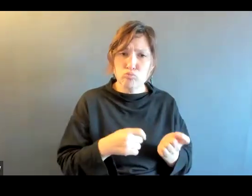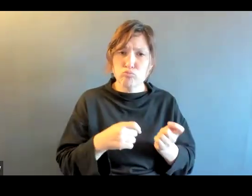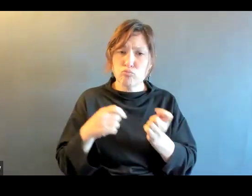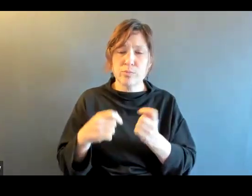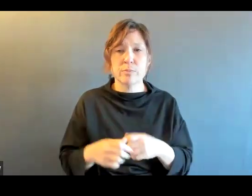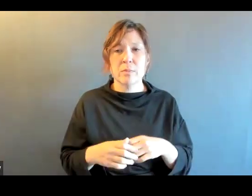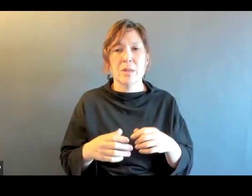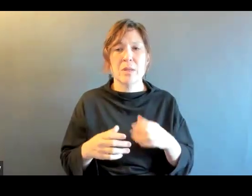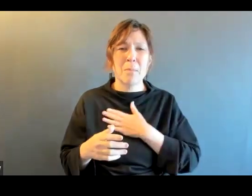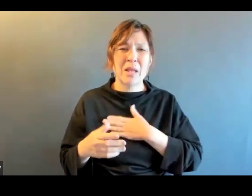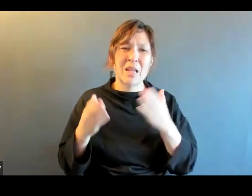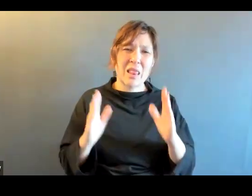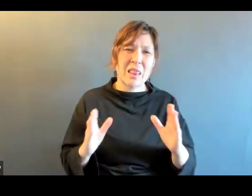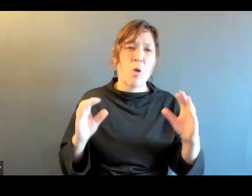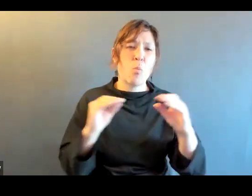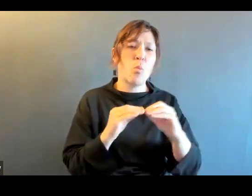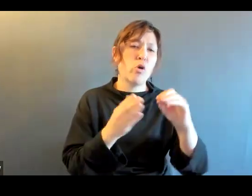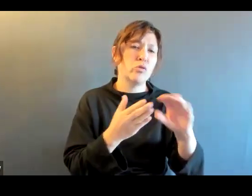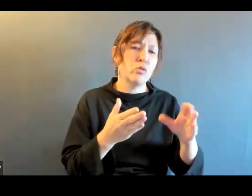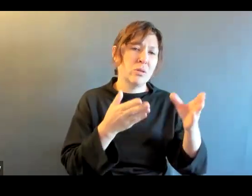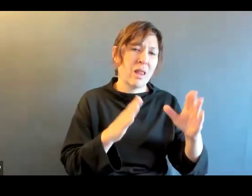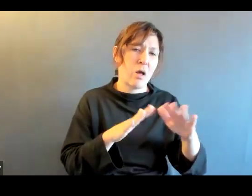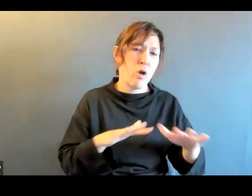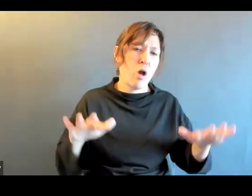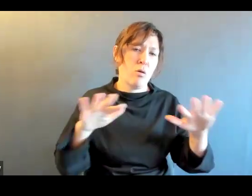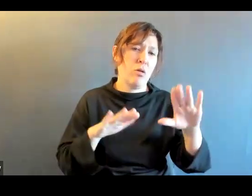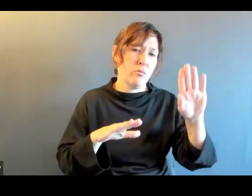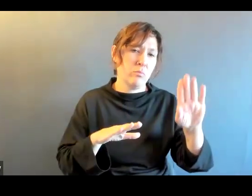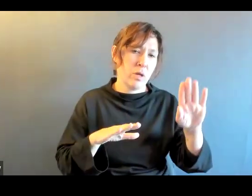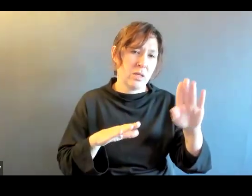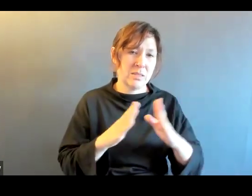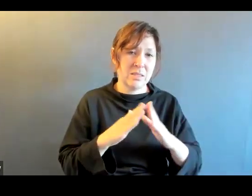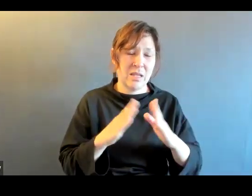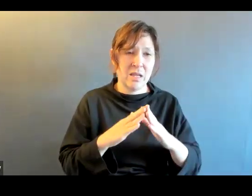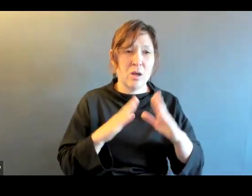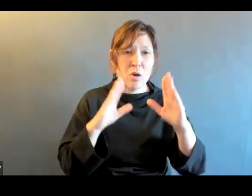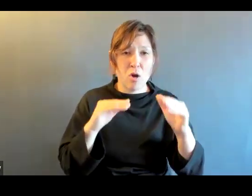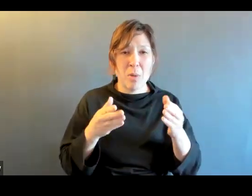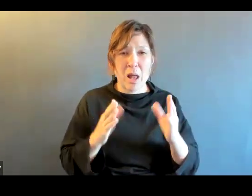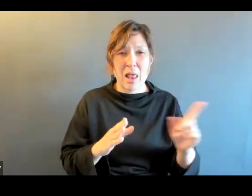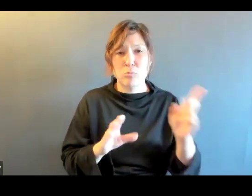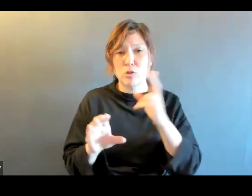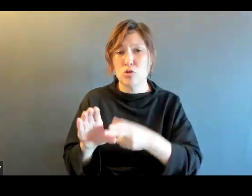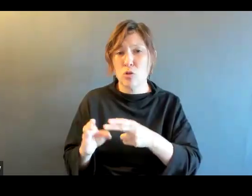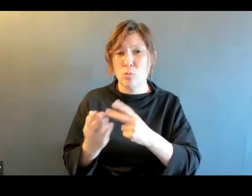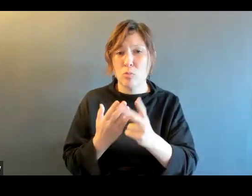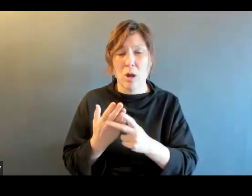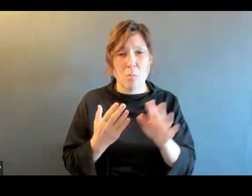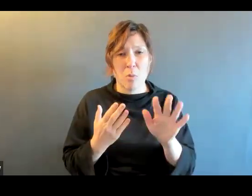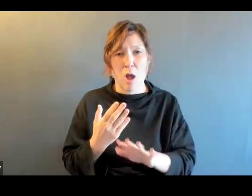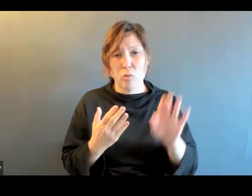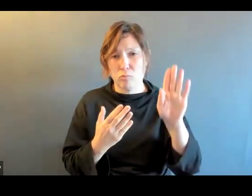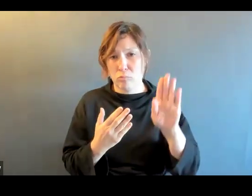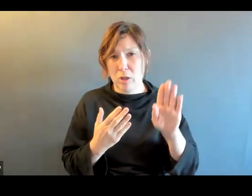to more students. I urge you to make the JQES bilingual program catchment citywide. Access to bilingual program